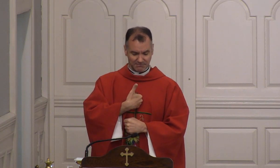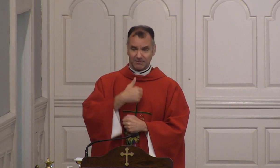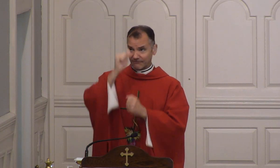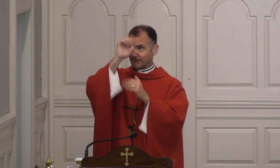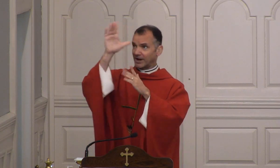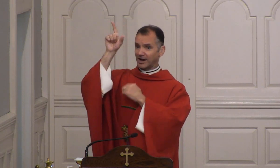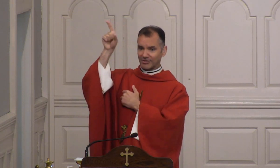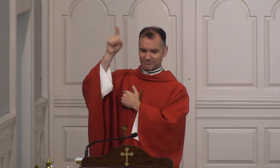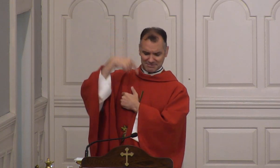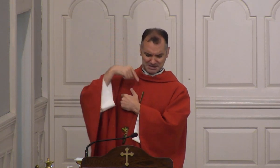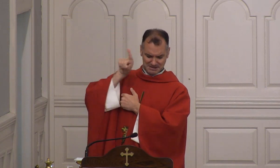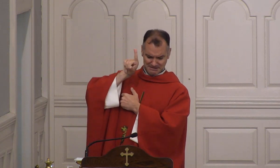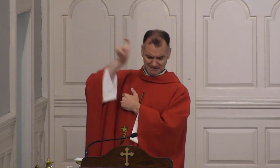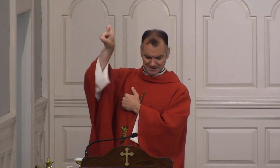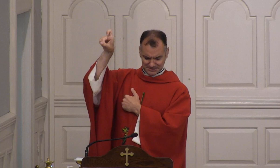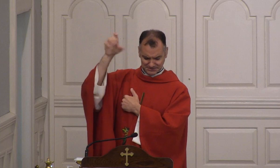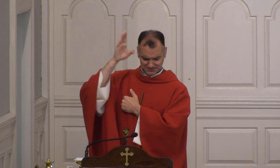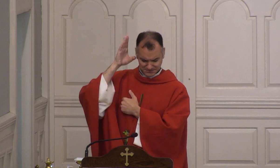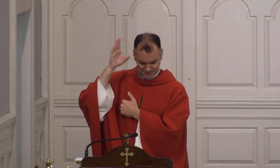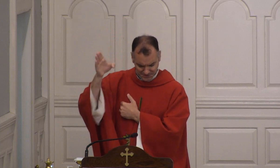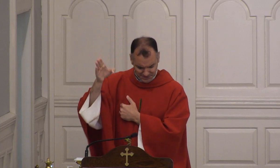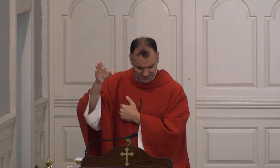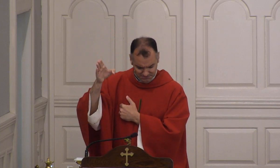And I will ask the Father,